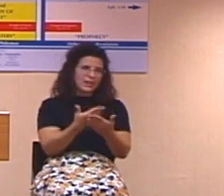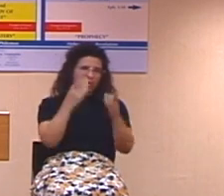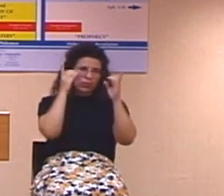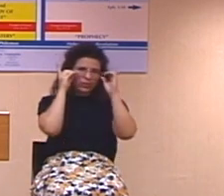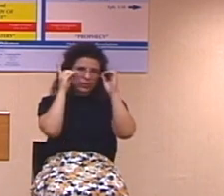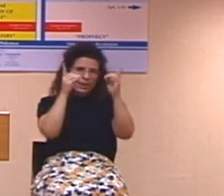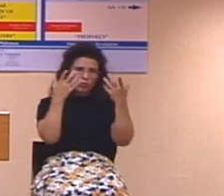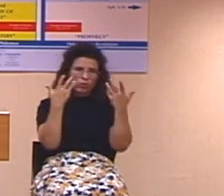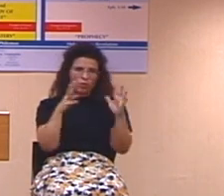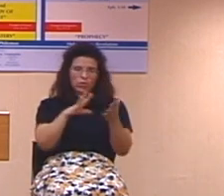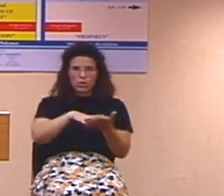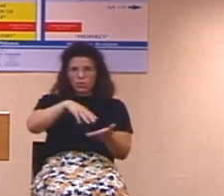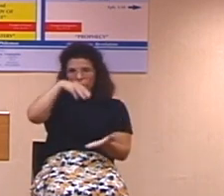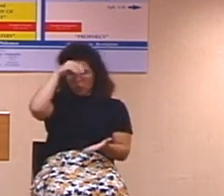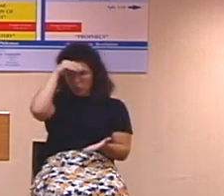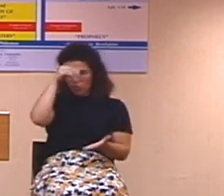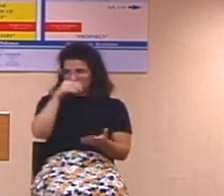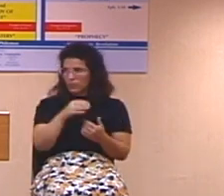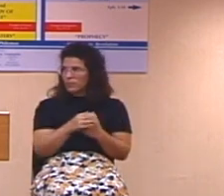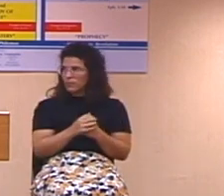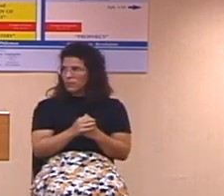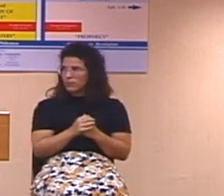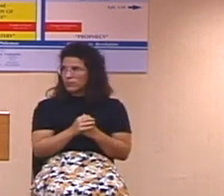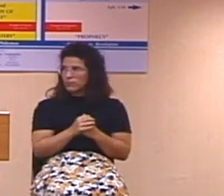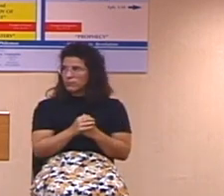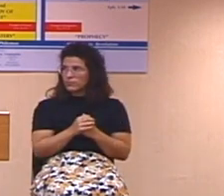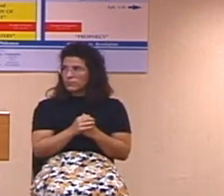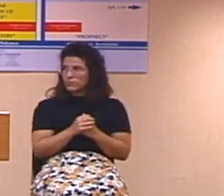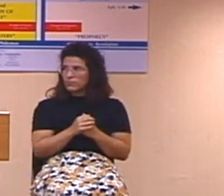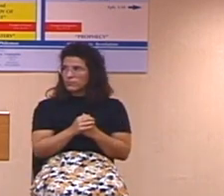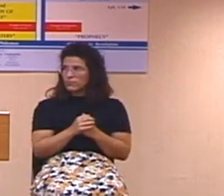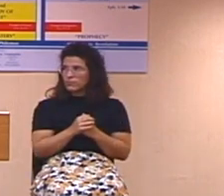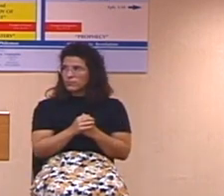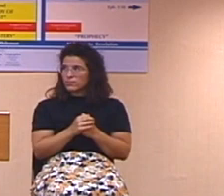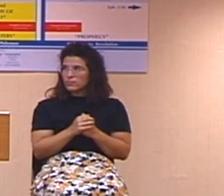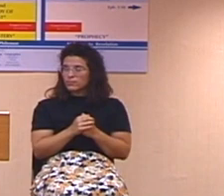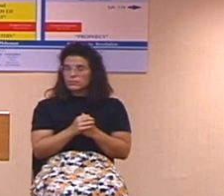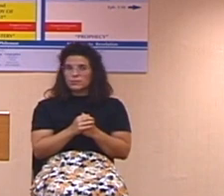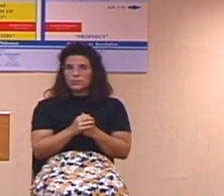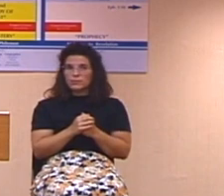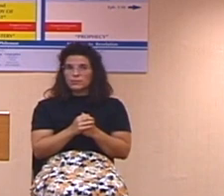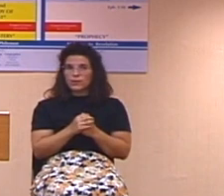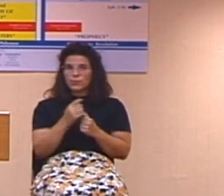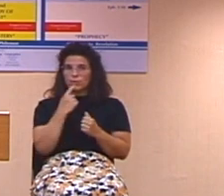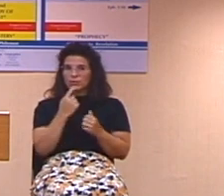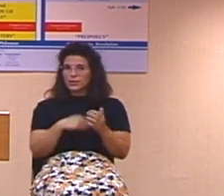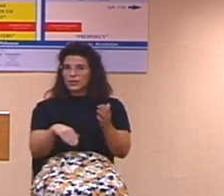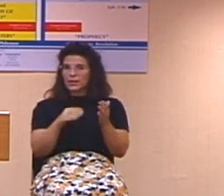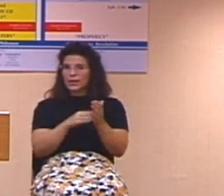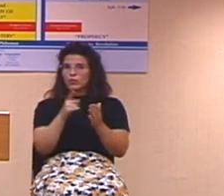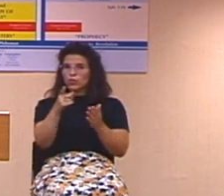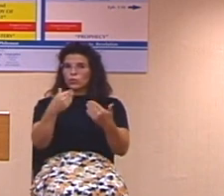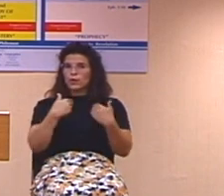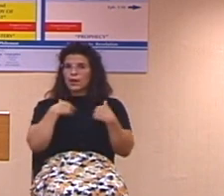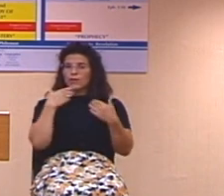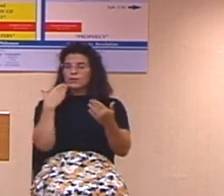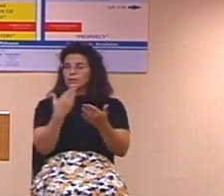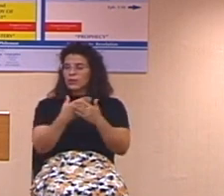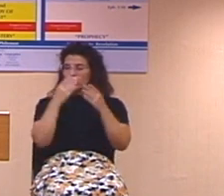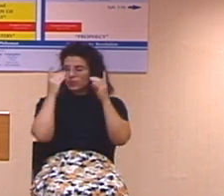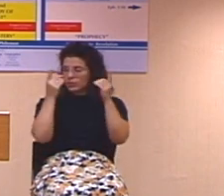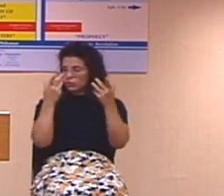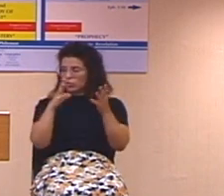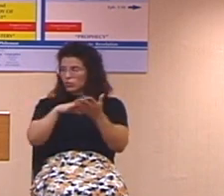doctrine learned, and then, let me rephrase it. You have sound doctrine learned, but